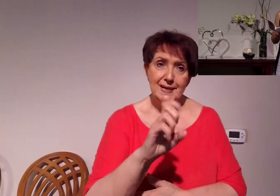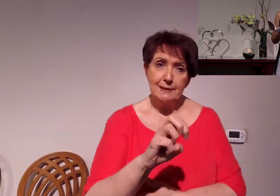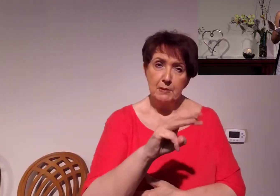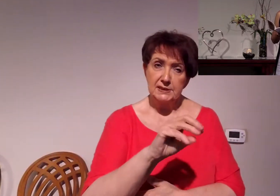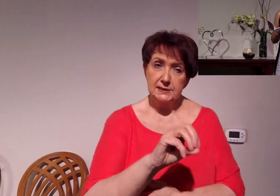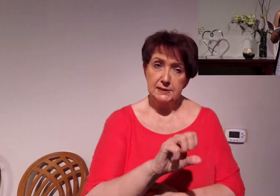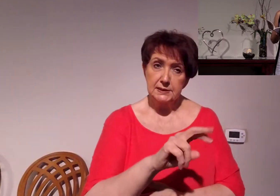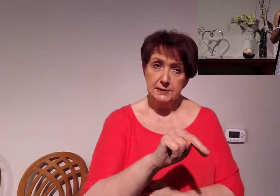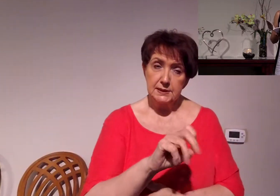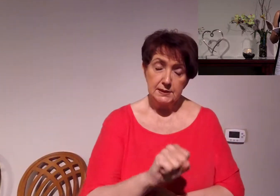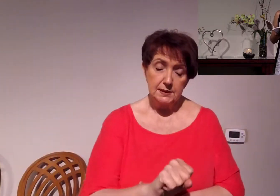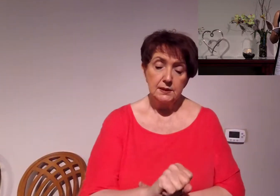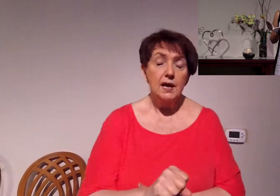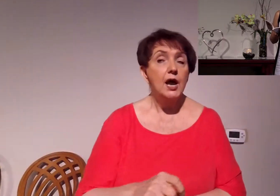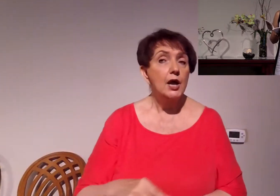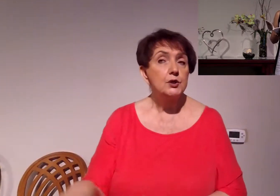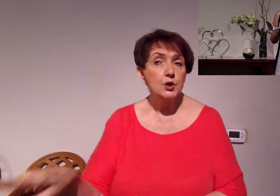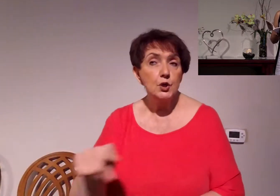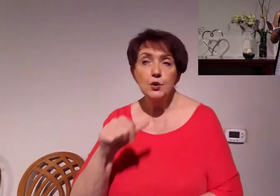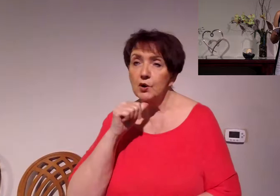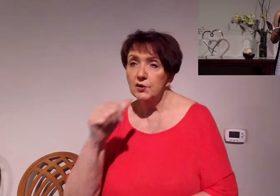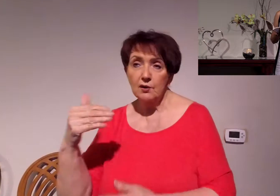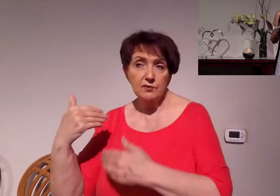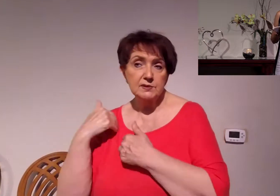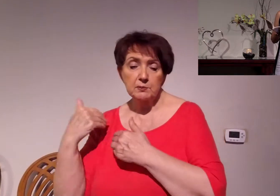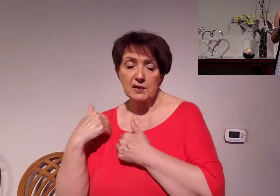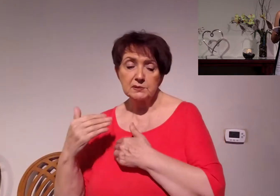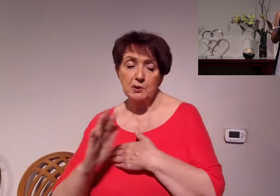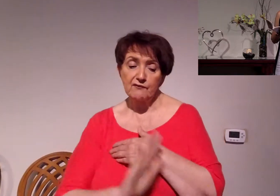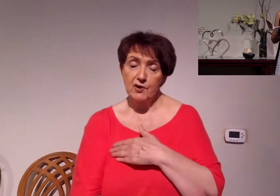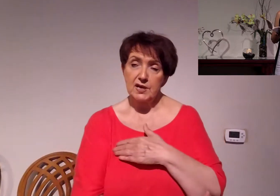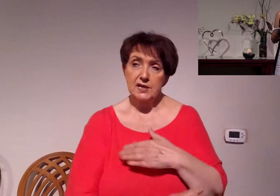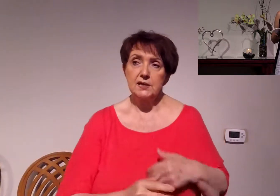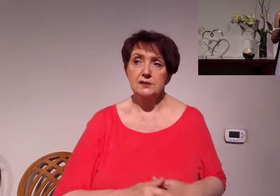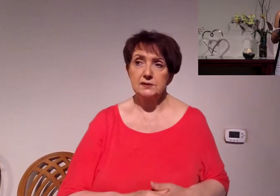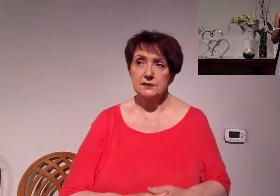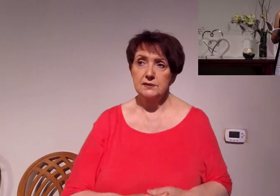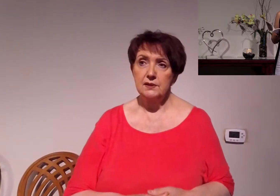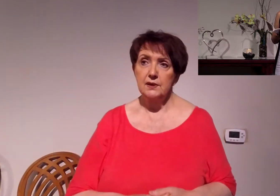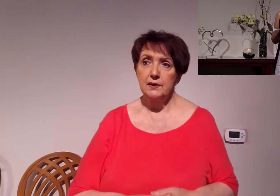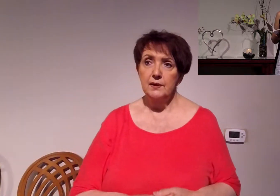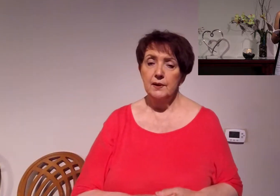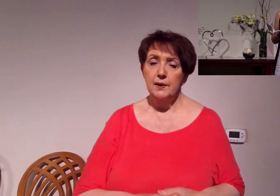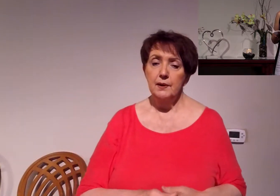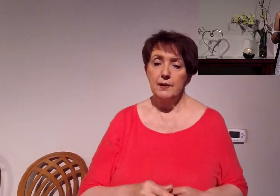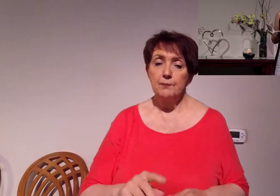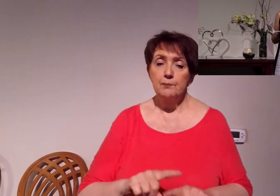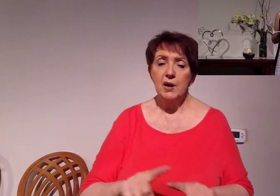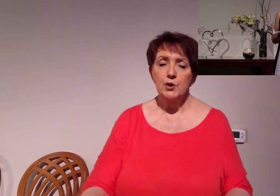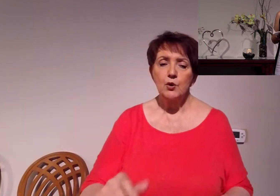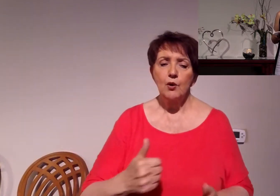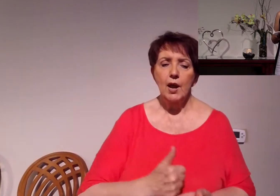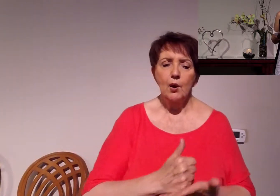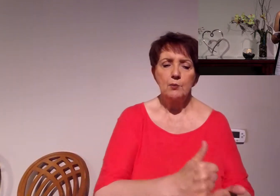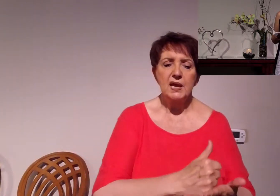hers, but you are midwives to each other's growth into conscious